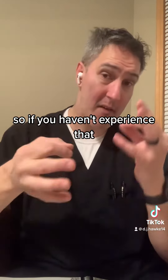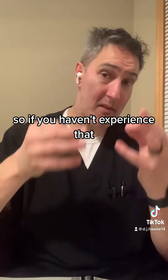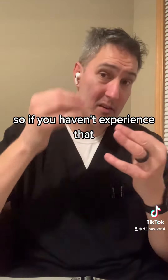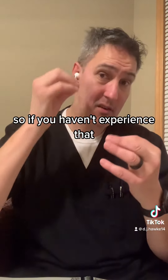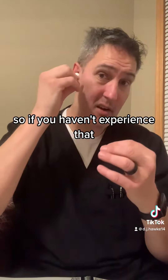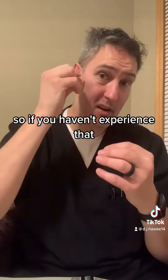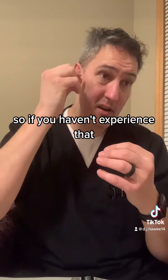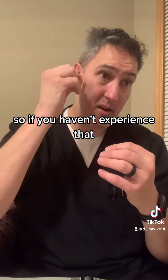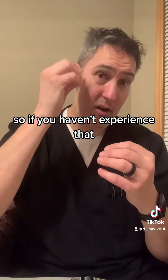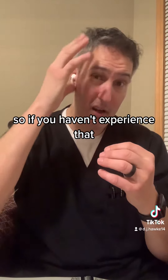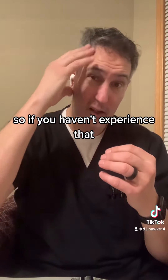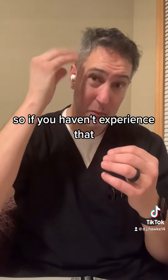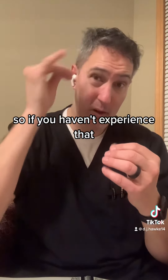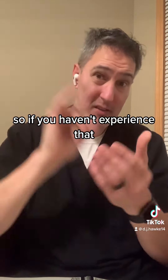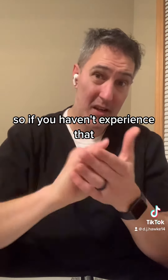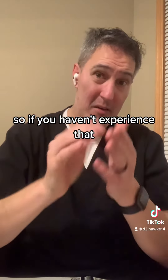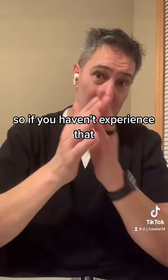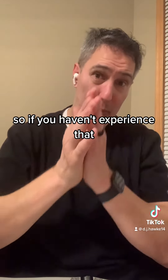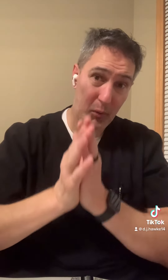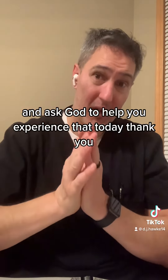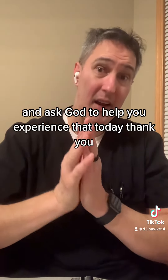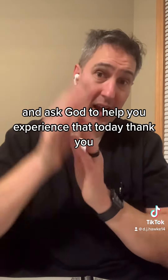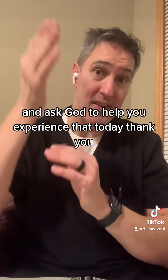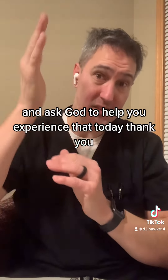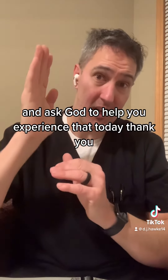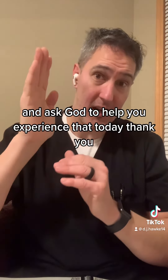haven't experienced that, pray and ask God